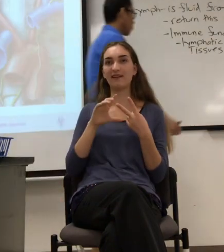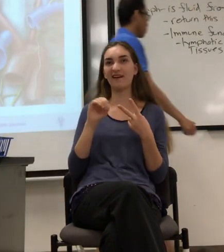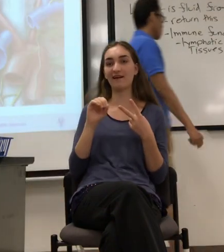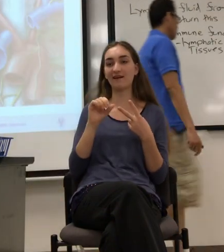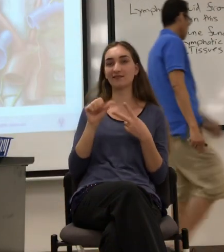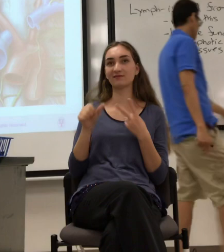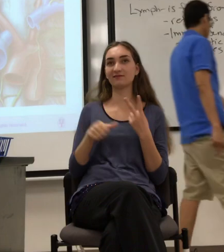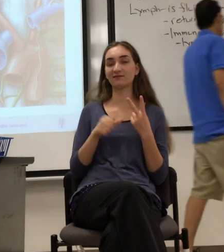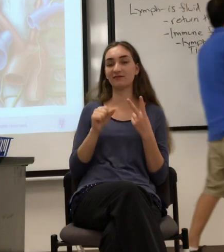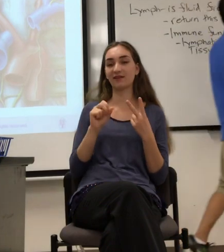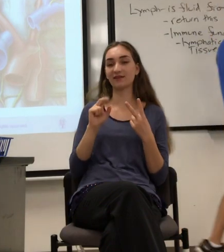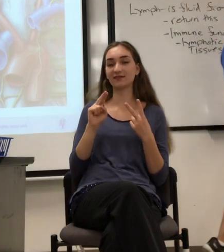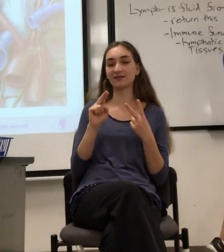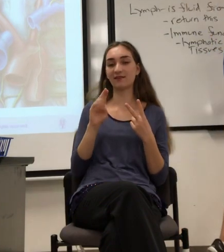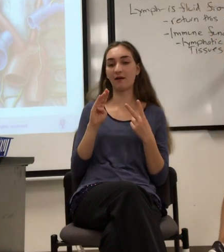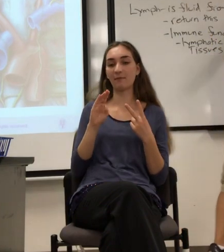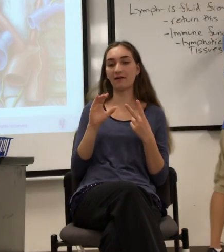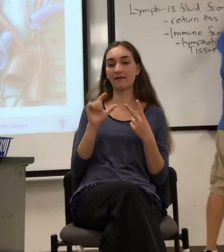Clear the board here.